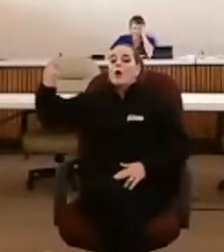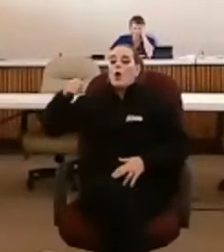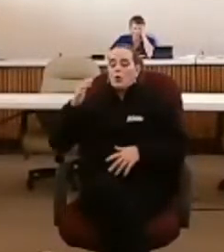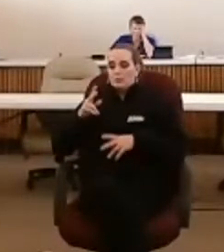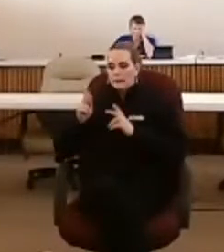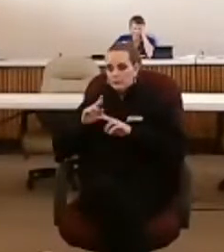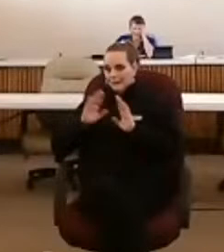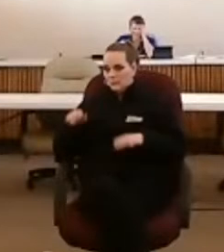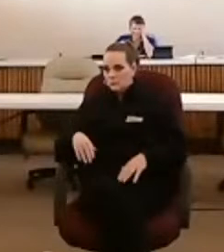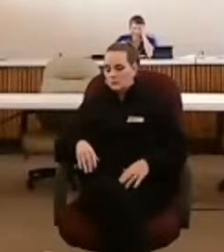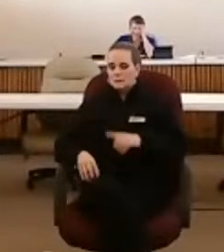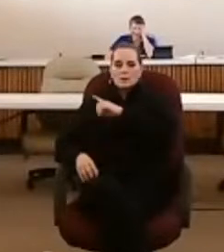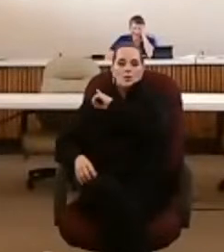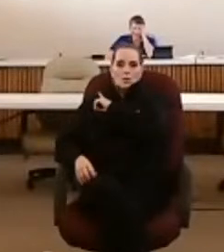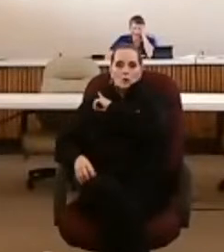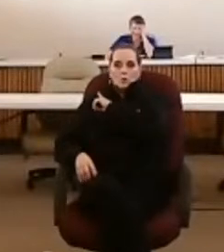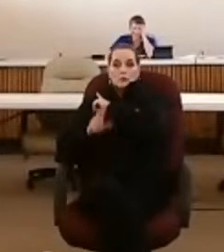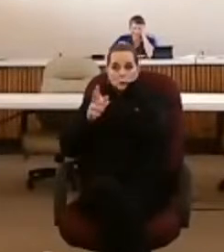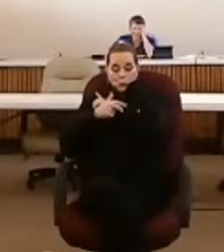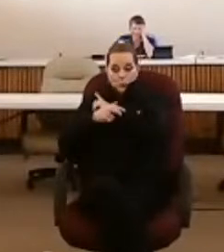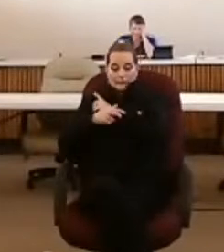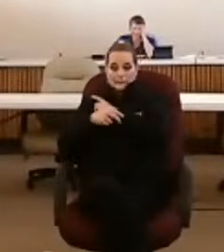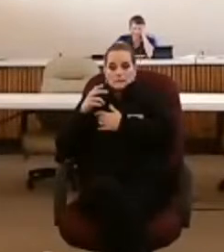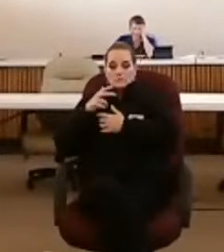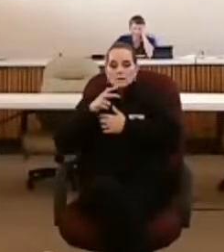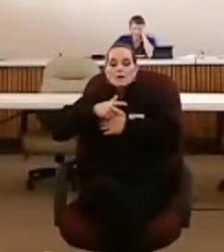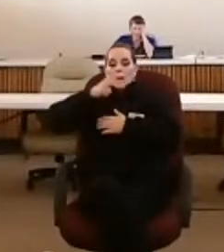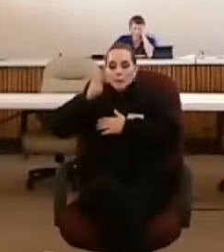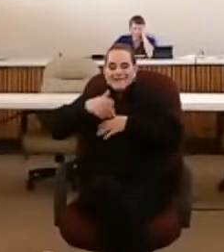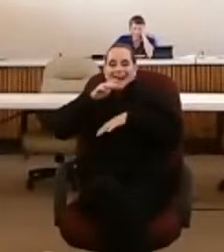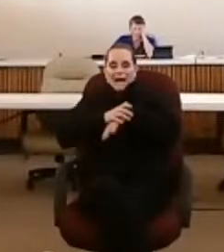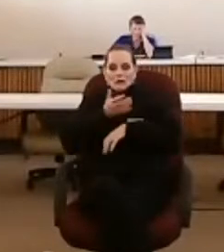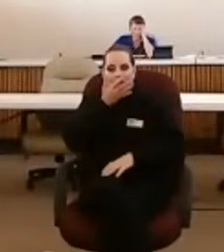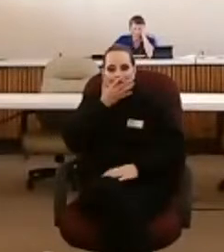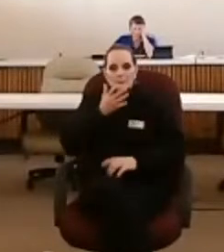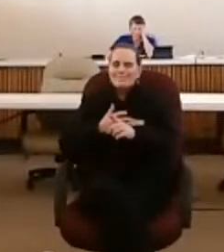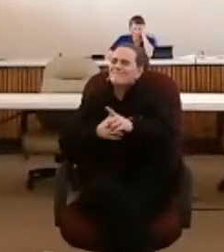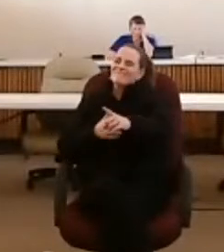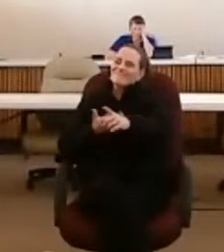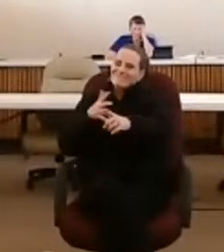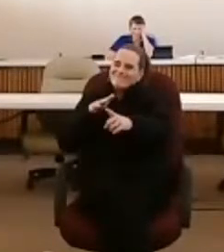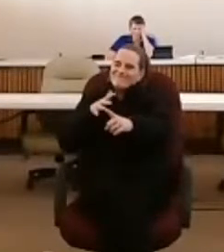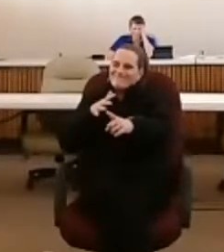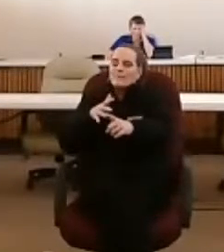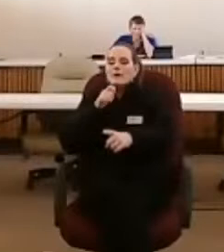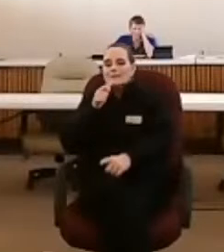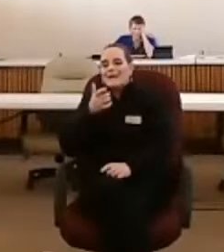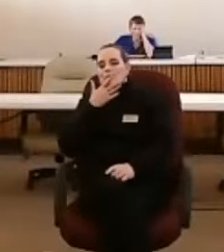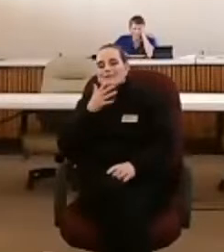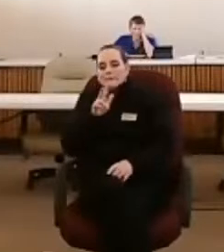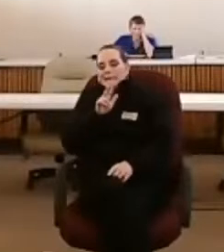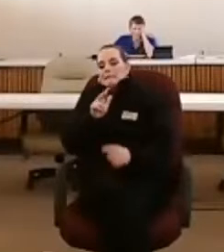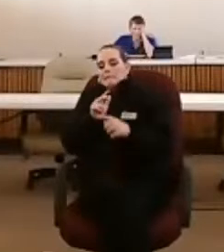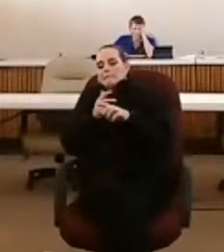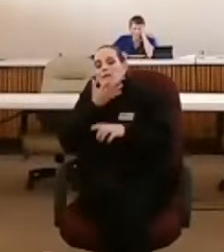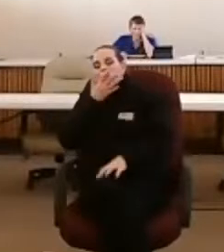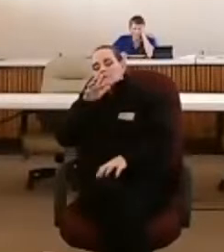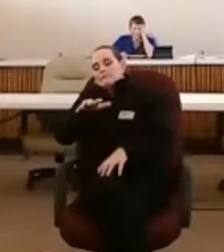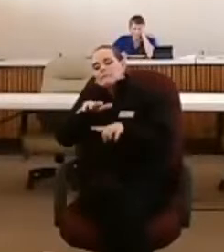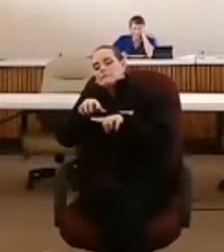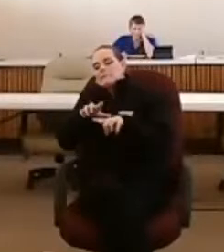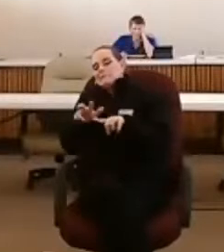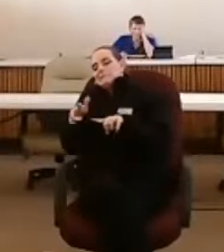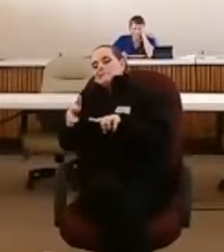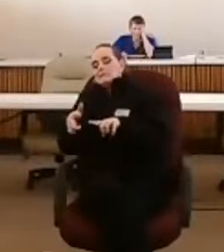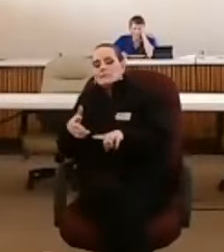So you want to even park on the grass of the circle? Not necessarily on the grass, but you have to go on a little bit on the side of the grass. I mean, ideally, if you shorten